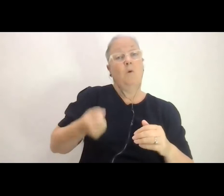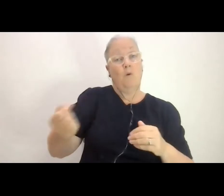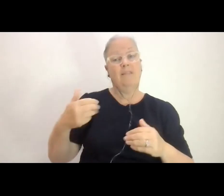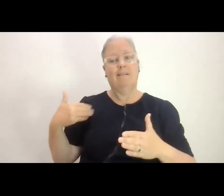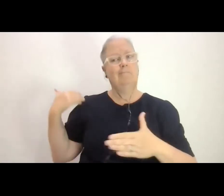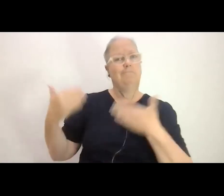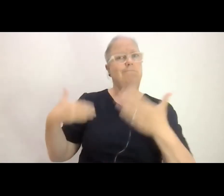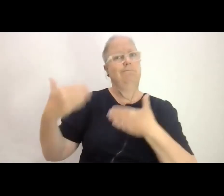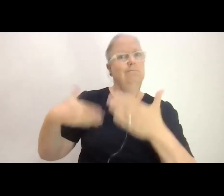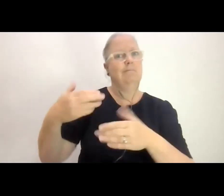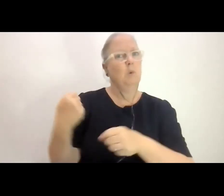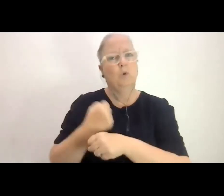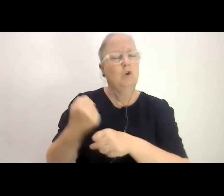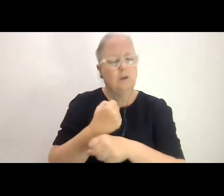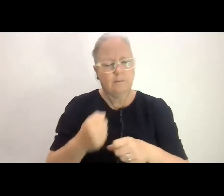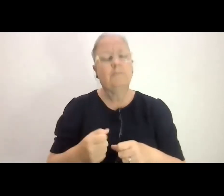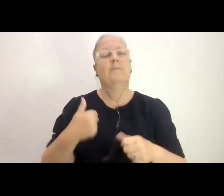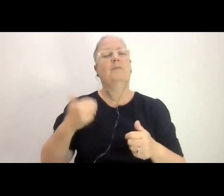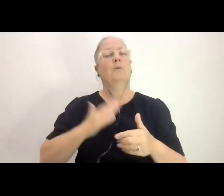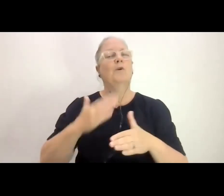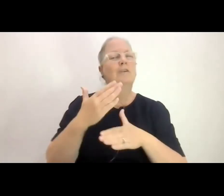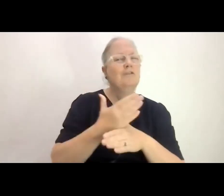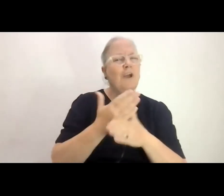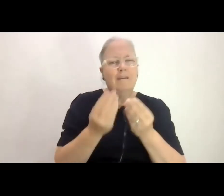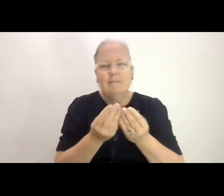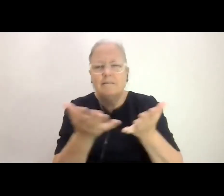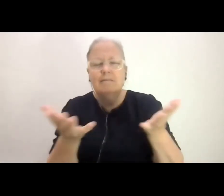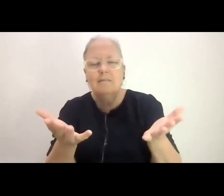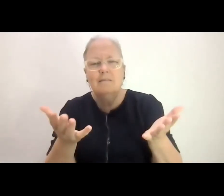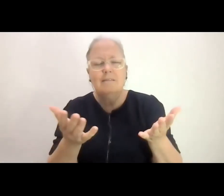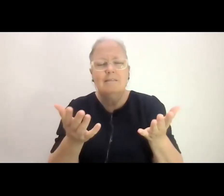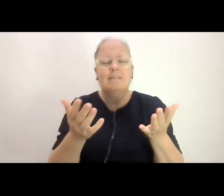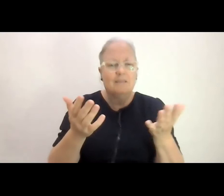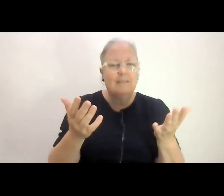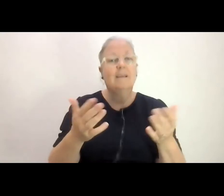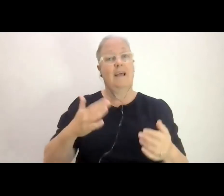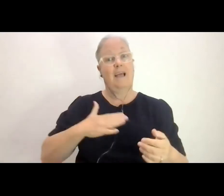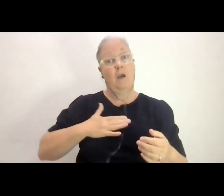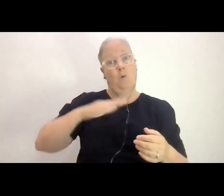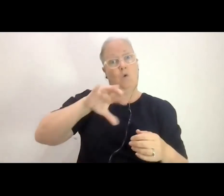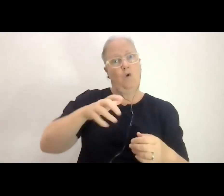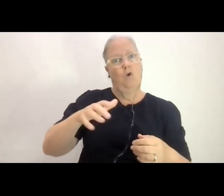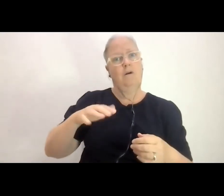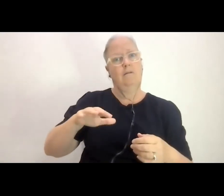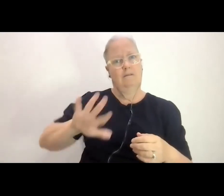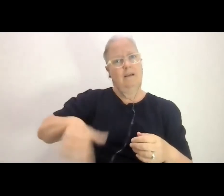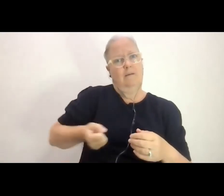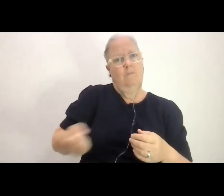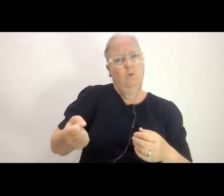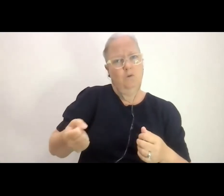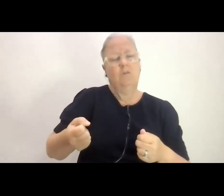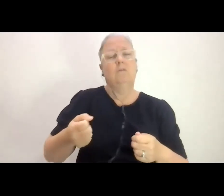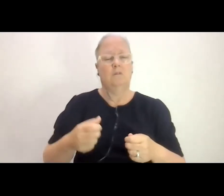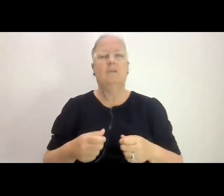share how we support the discussion at the country level, especially in the mid